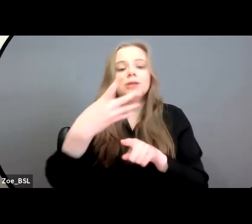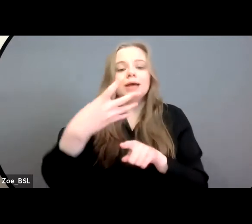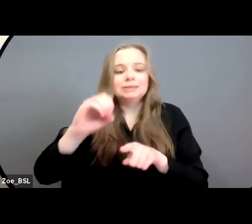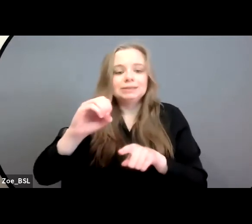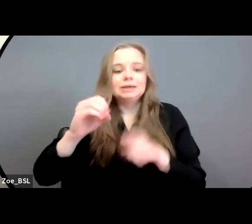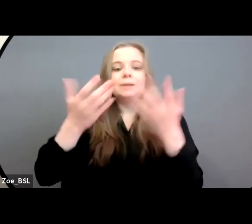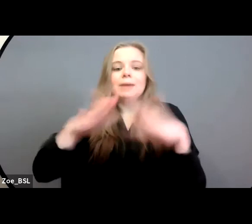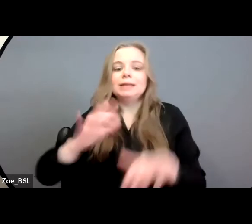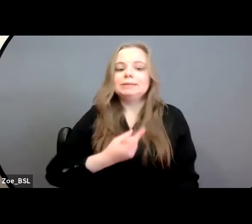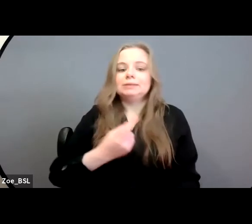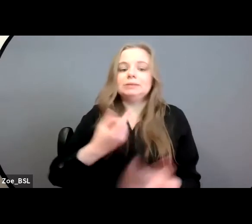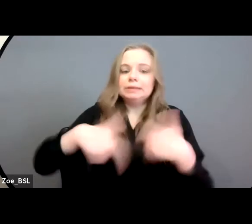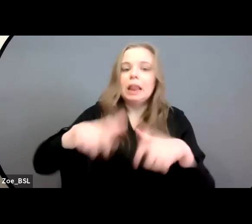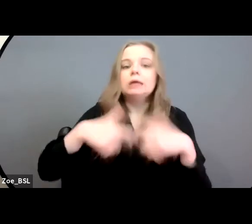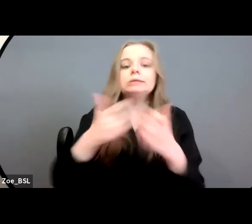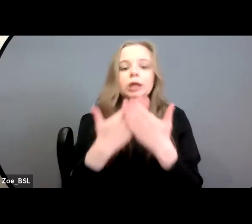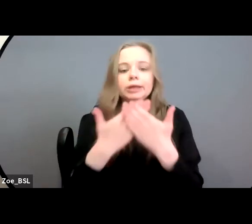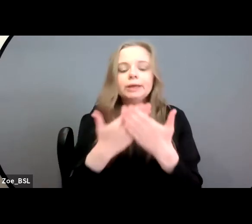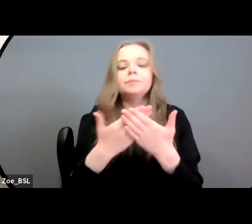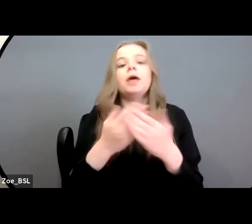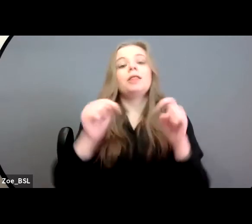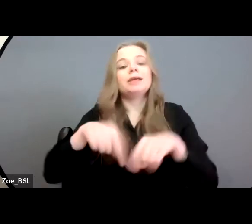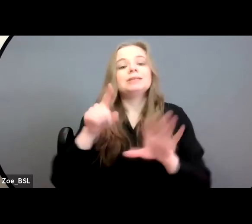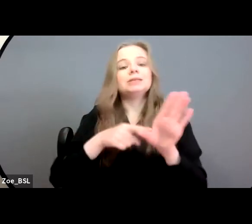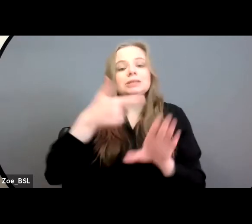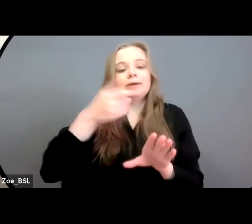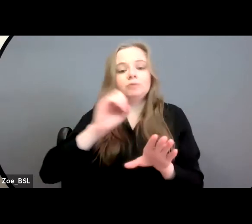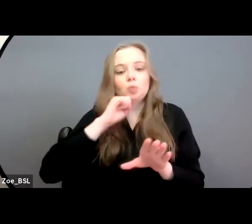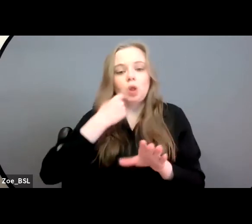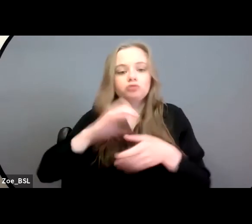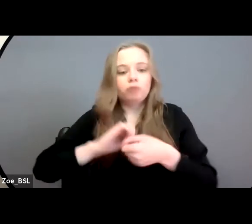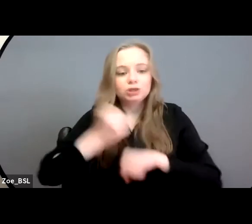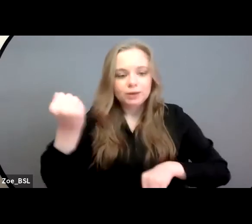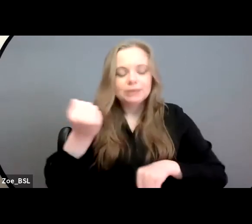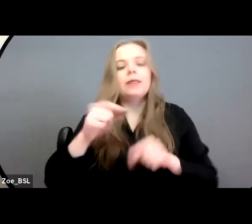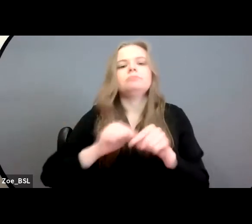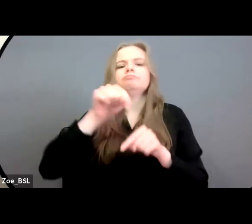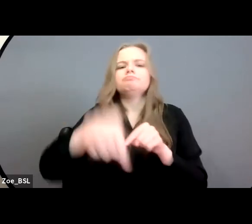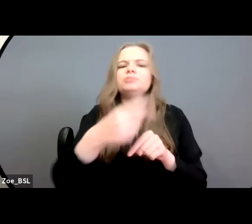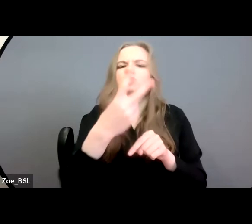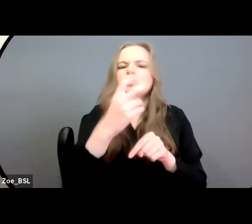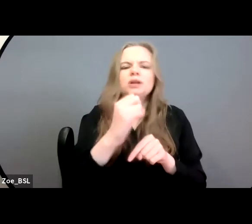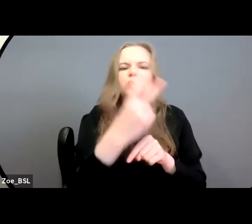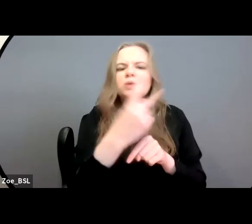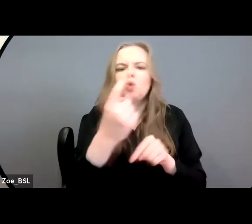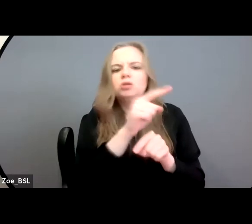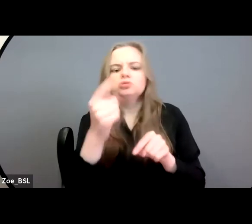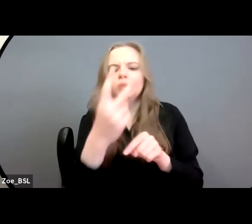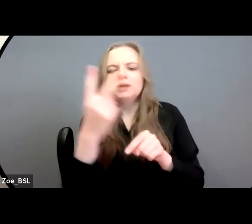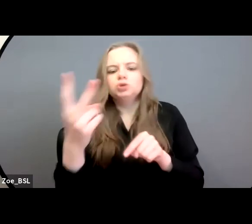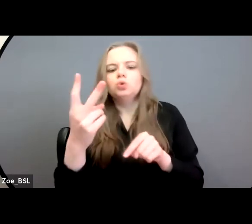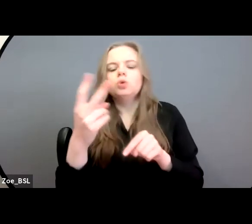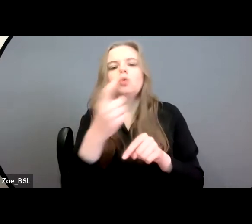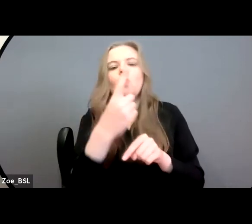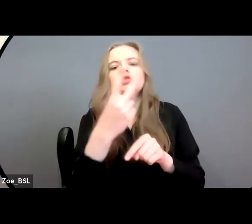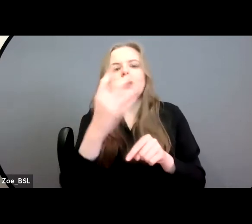of whom will graduate this coming year, and another 120 who will graduate in the following years. Of that amount,